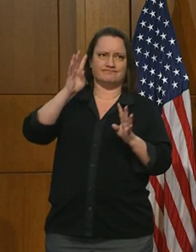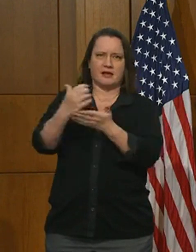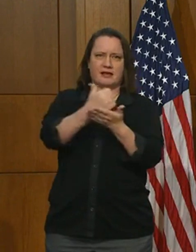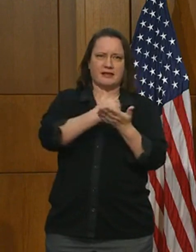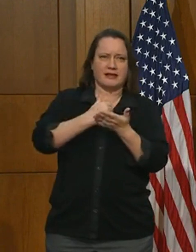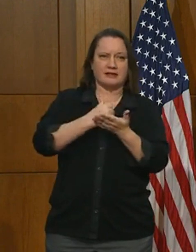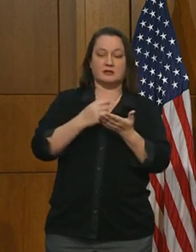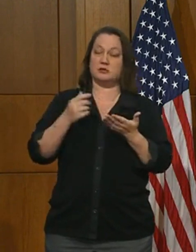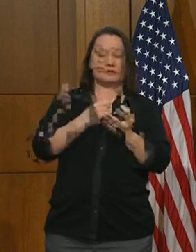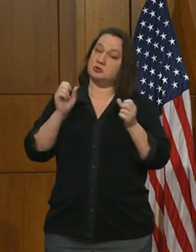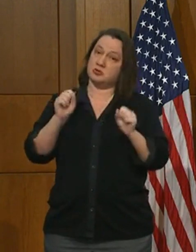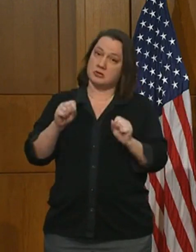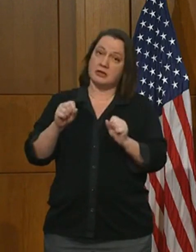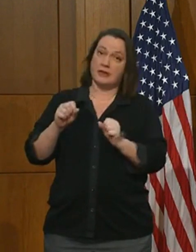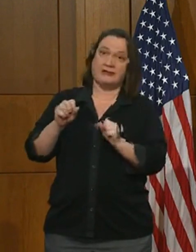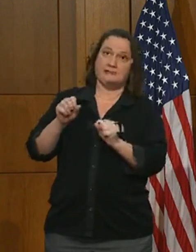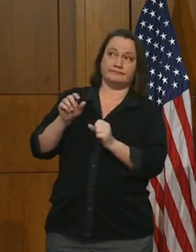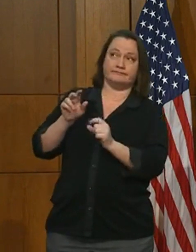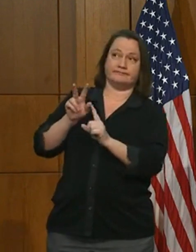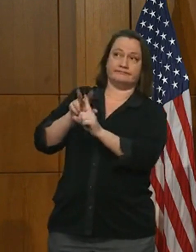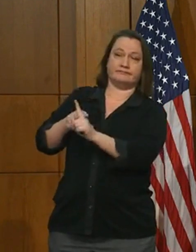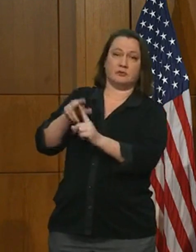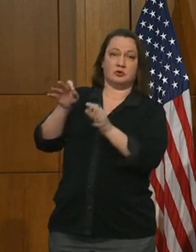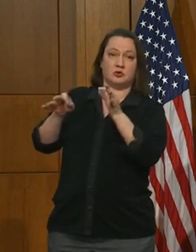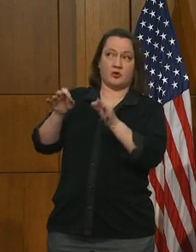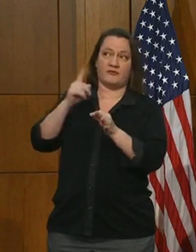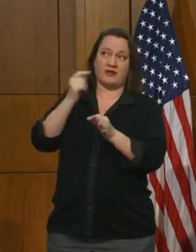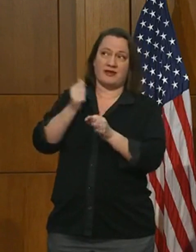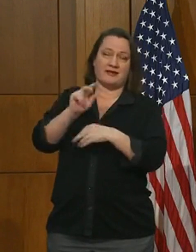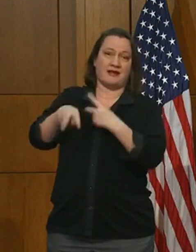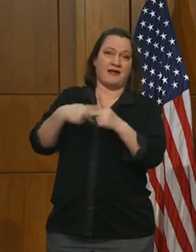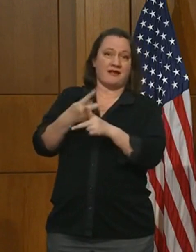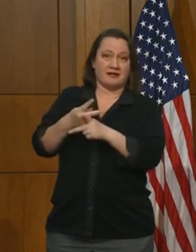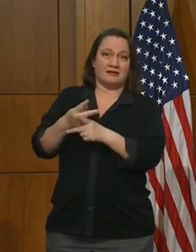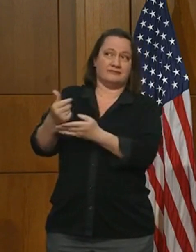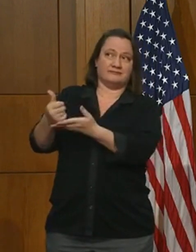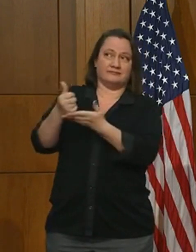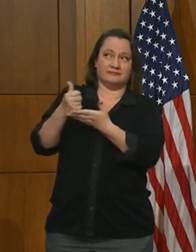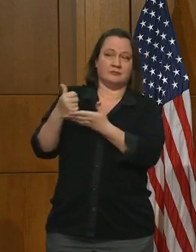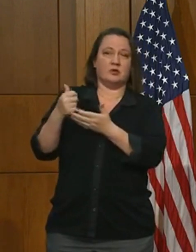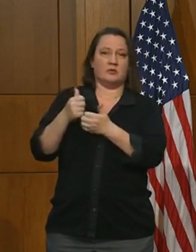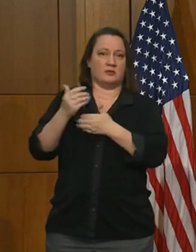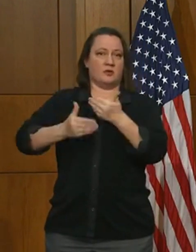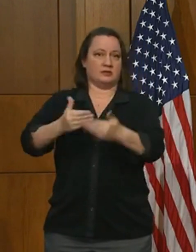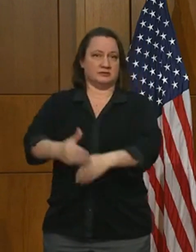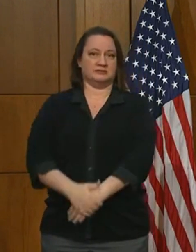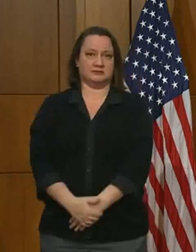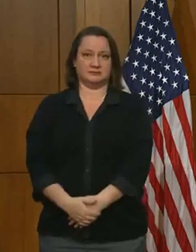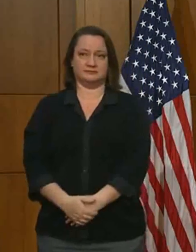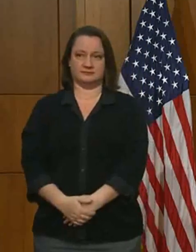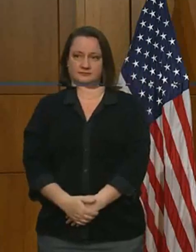any type of relief to assist them during this process. Thank you. Thanks, Secretary.